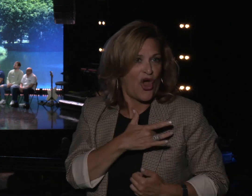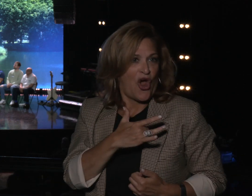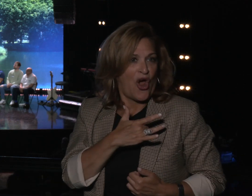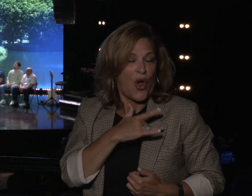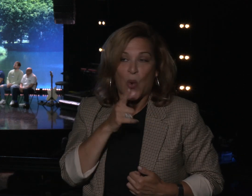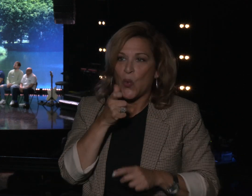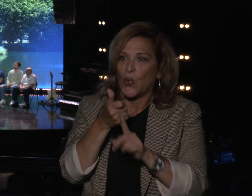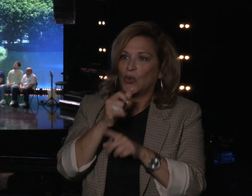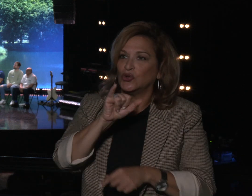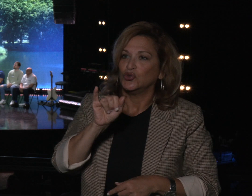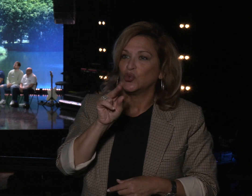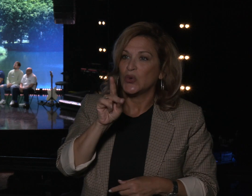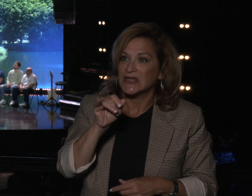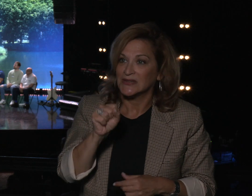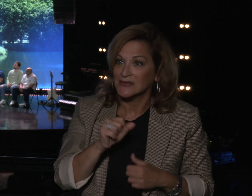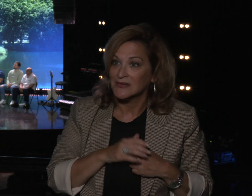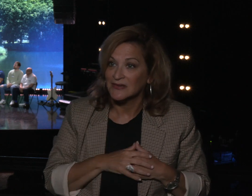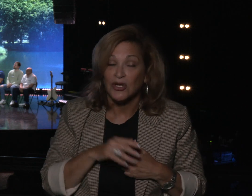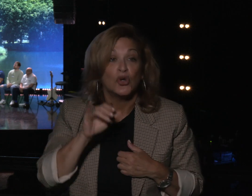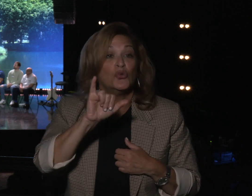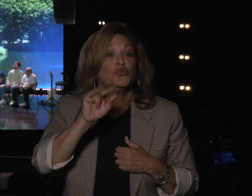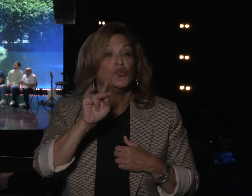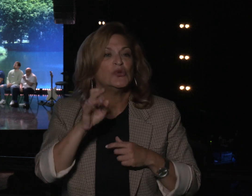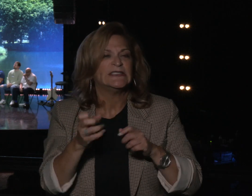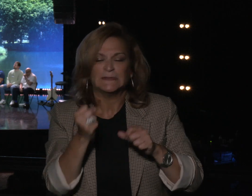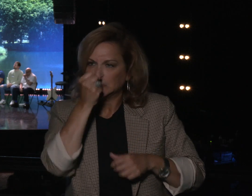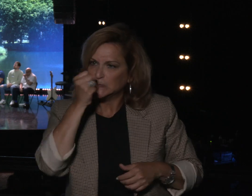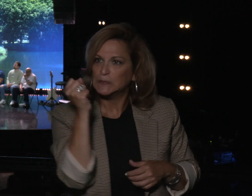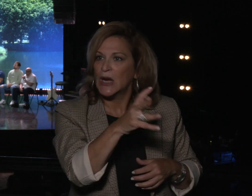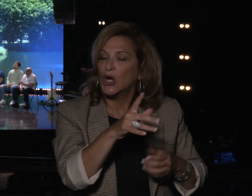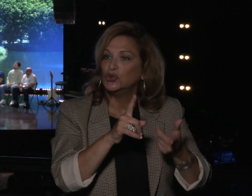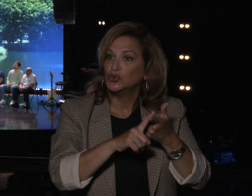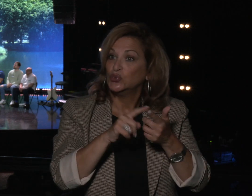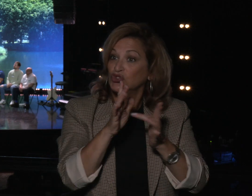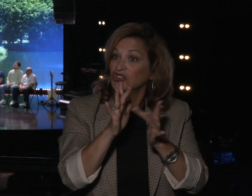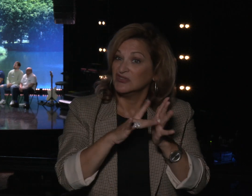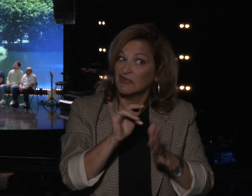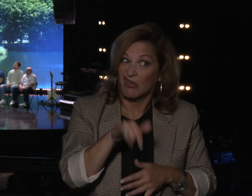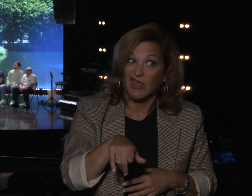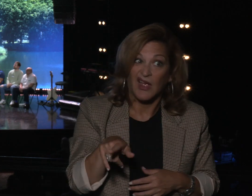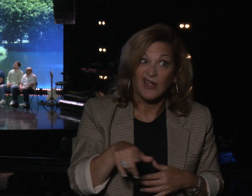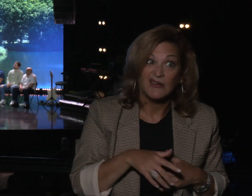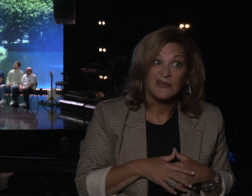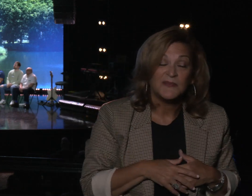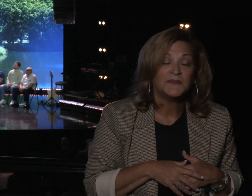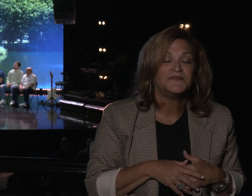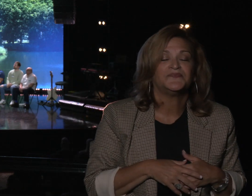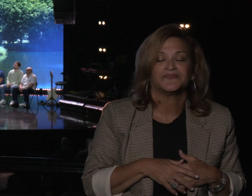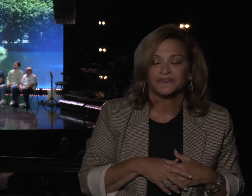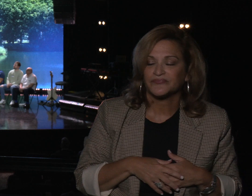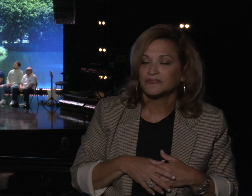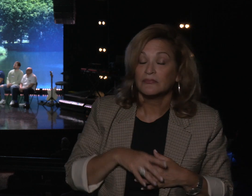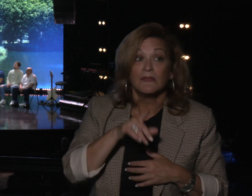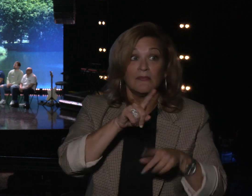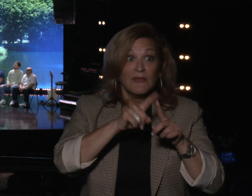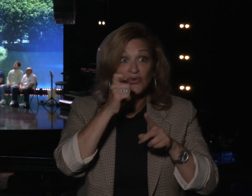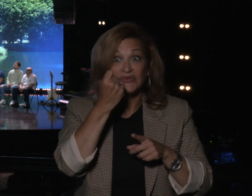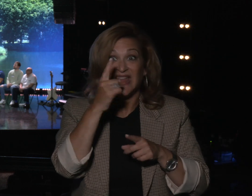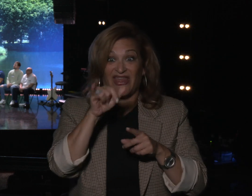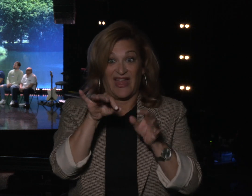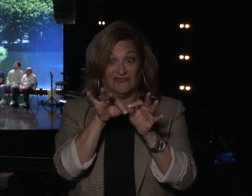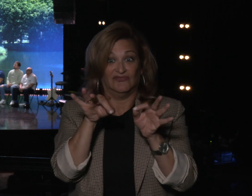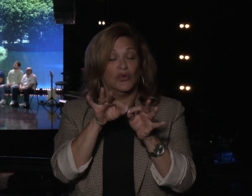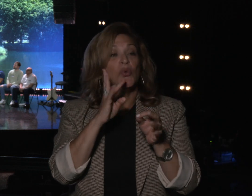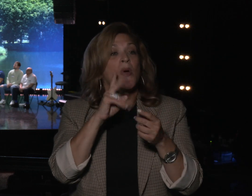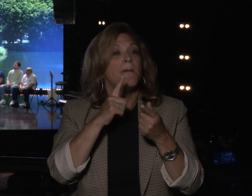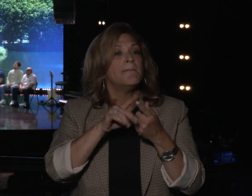which leads him to betraying Jesus. And the other sad thing about this verse is they mention his dad, Simon Iscariot. And that